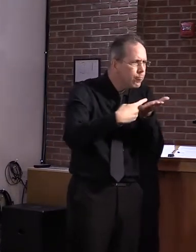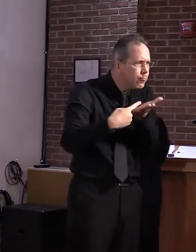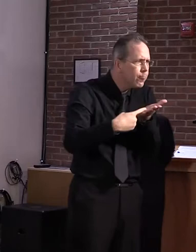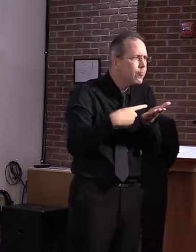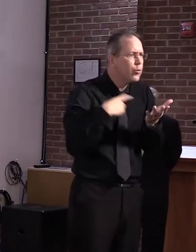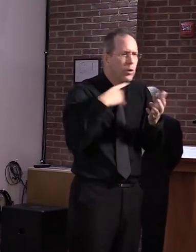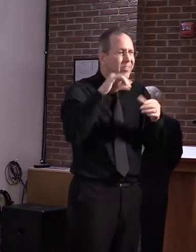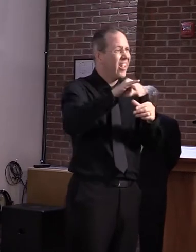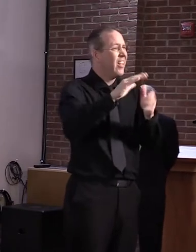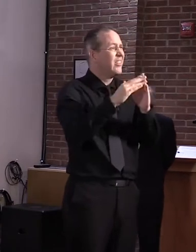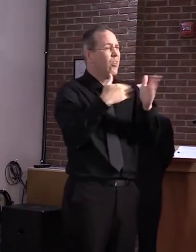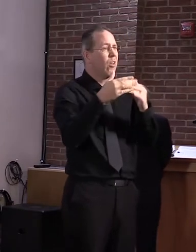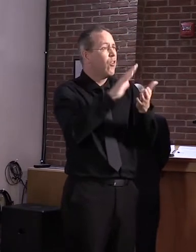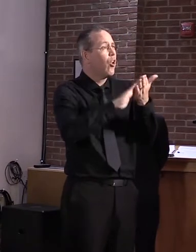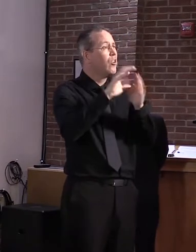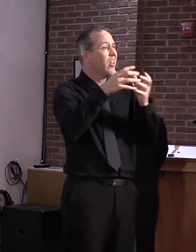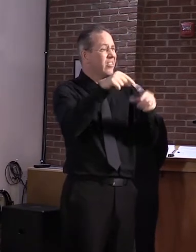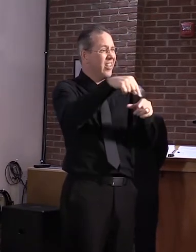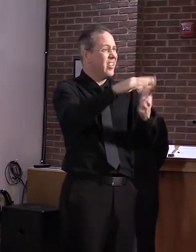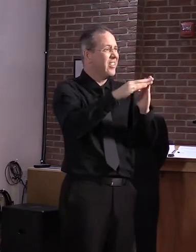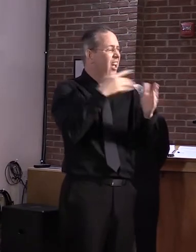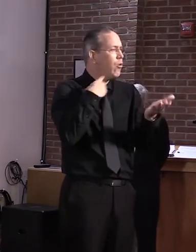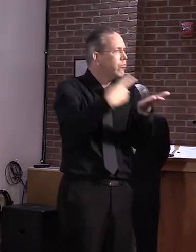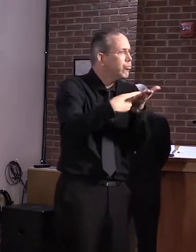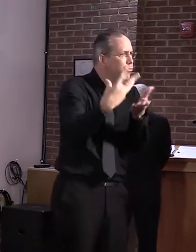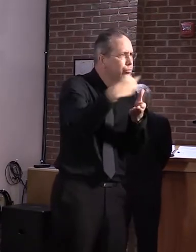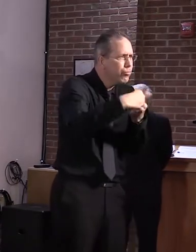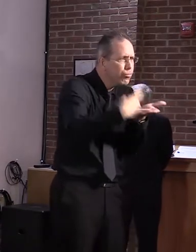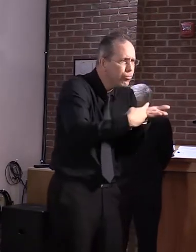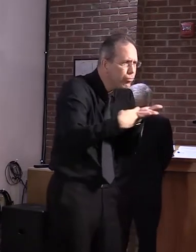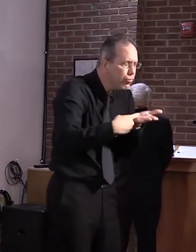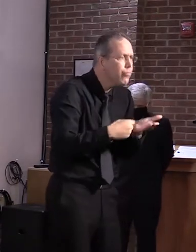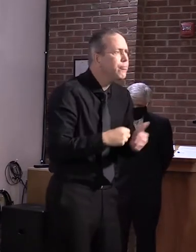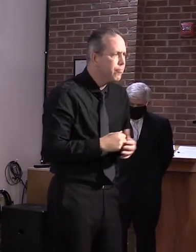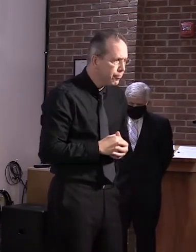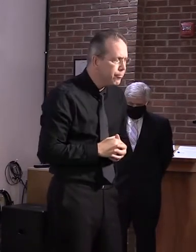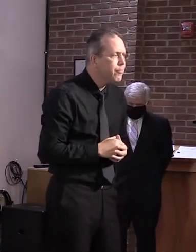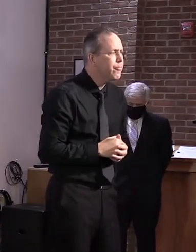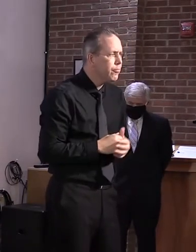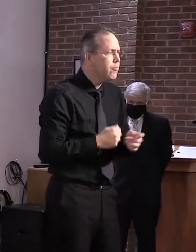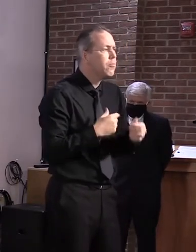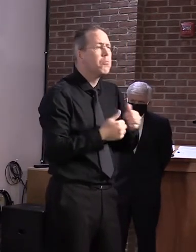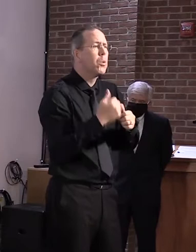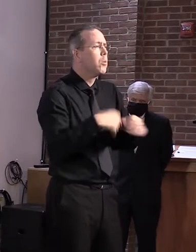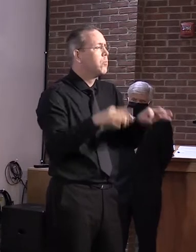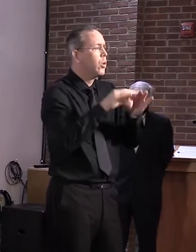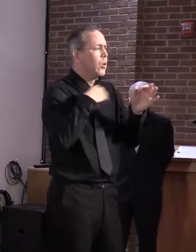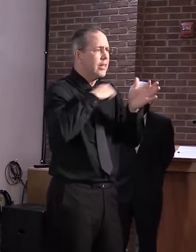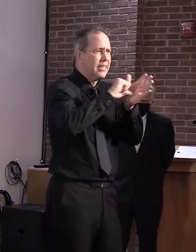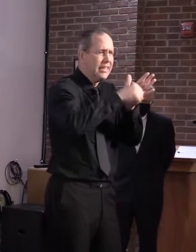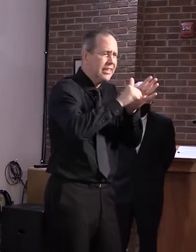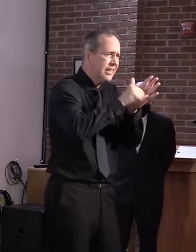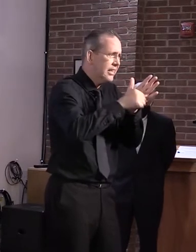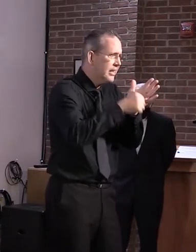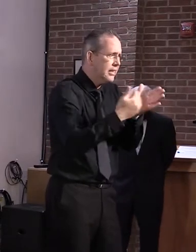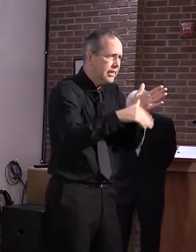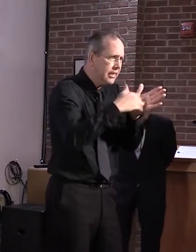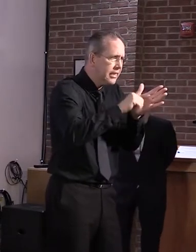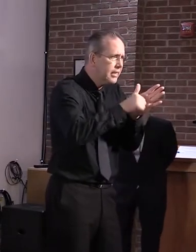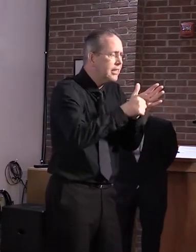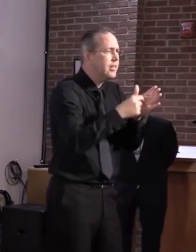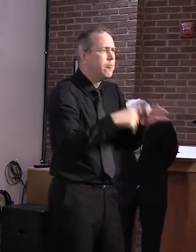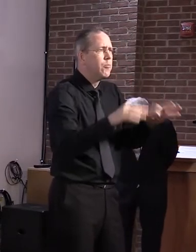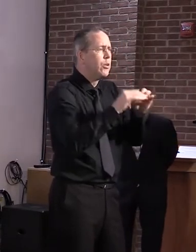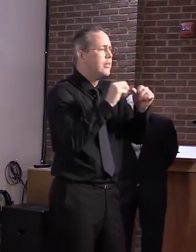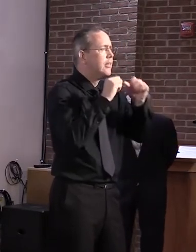We're going to work to make sure our schools remain some of the safest learning environments in the country, and I would love the rest of the country to pay attention to what's